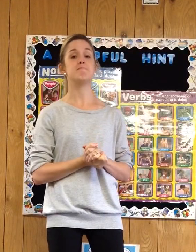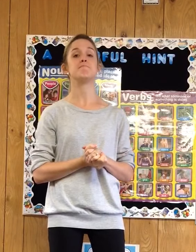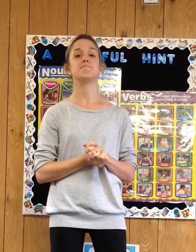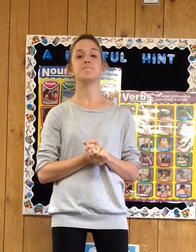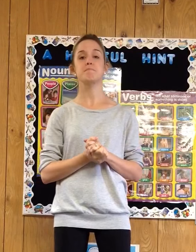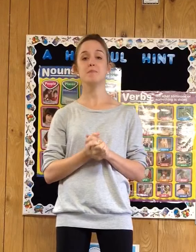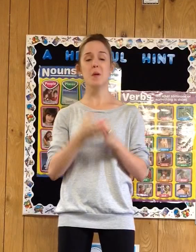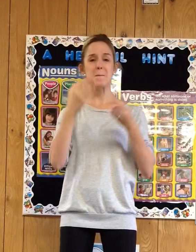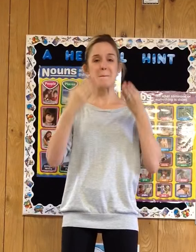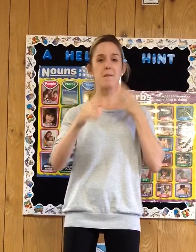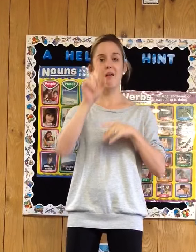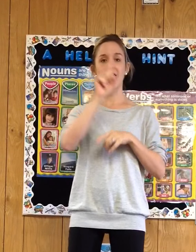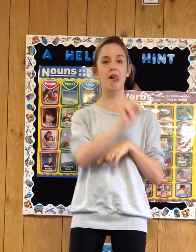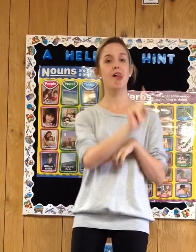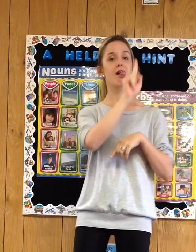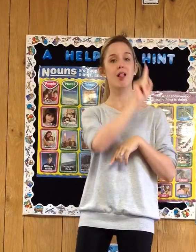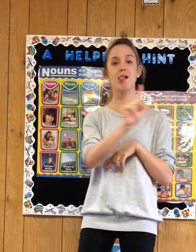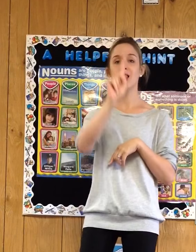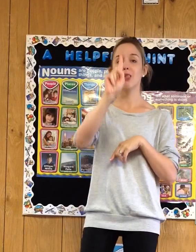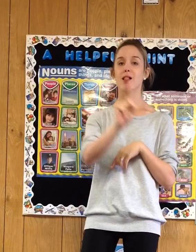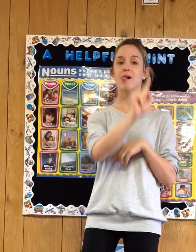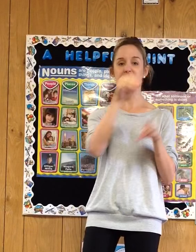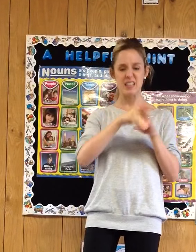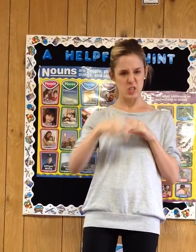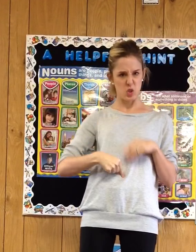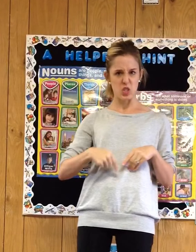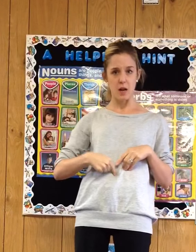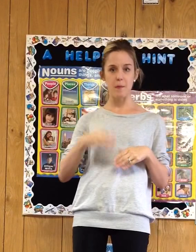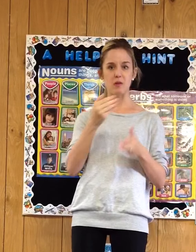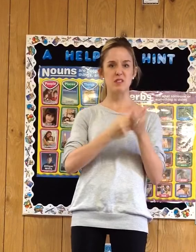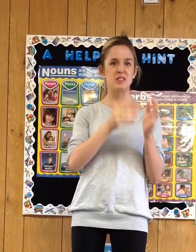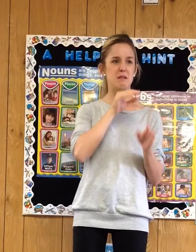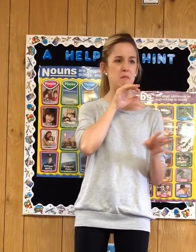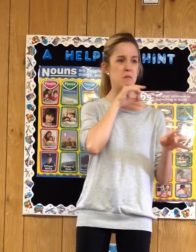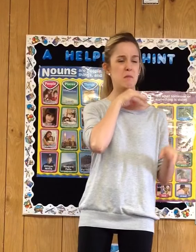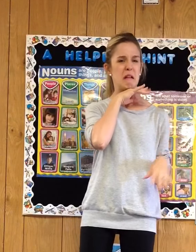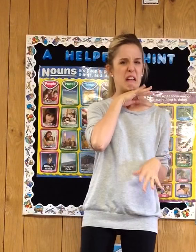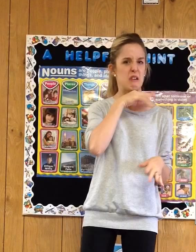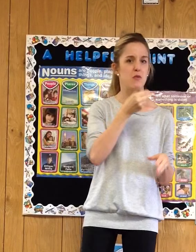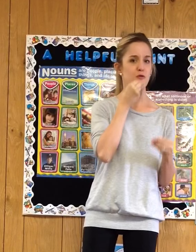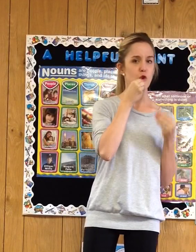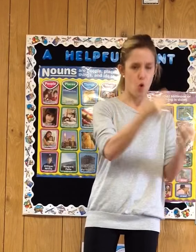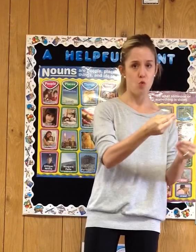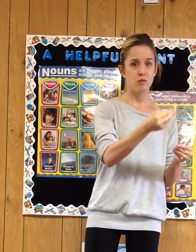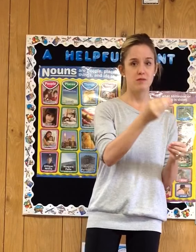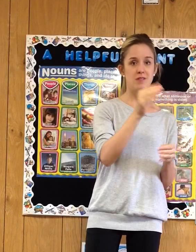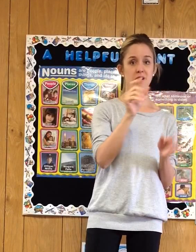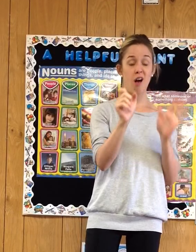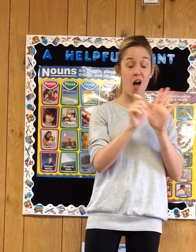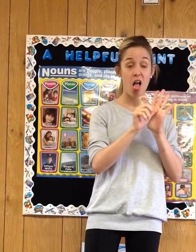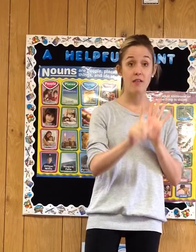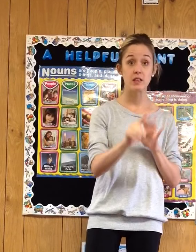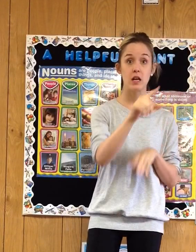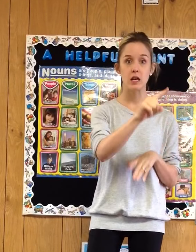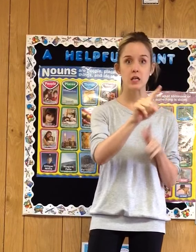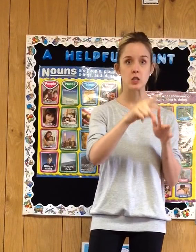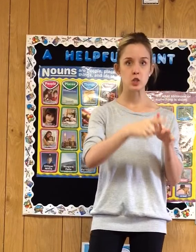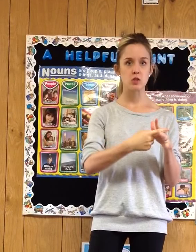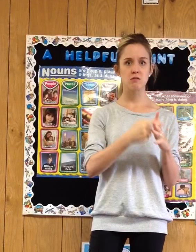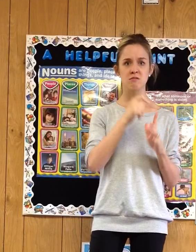Maybe he's floating around in your stomach or in some spoiled food somewhere. And all of a sudden, he starts to not feel